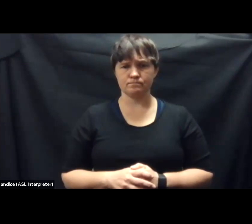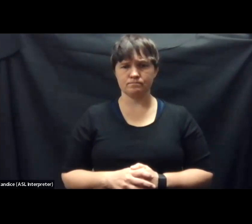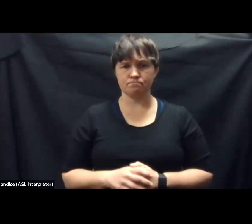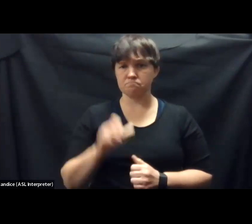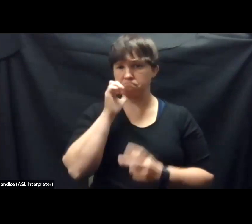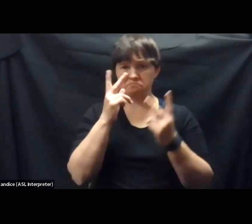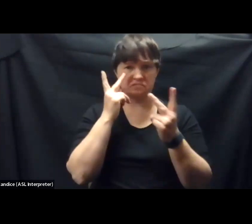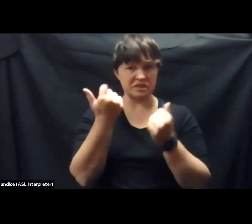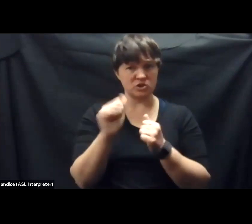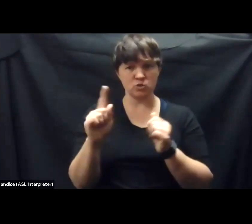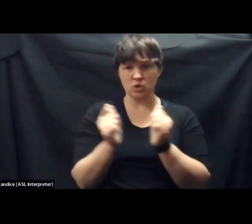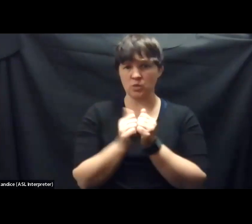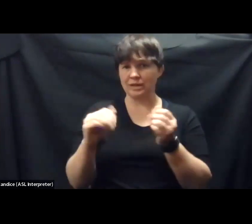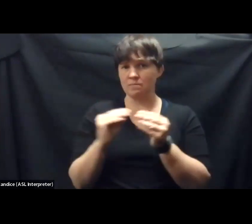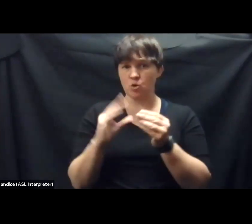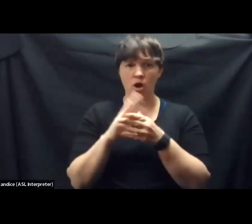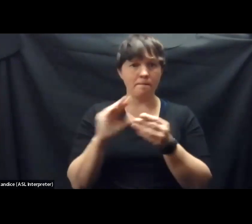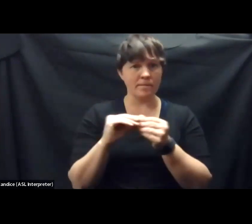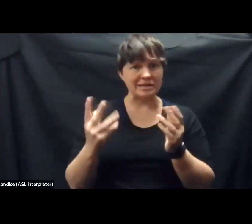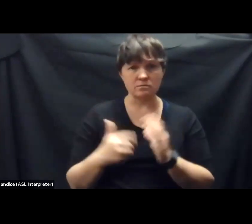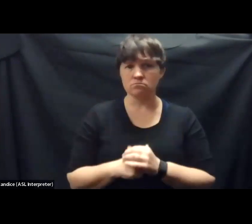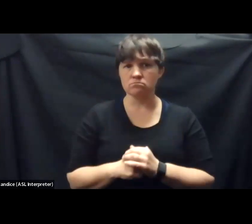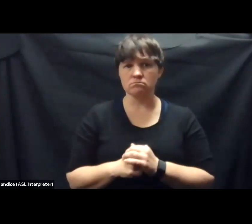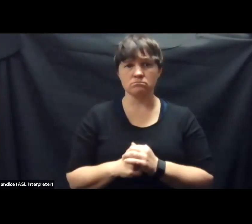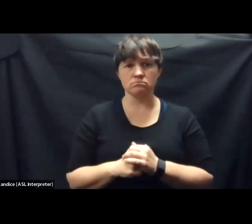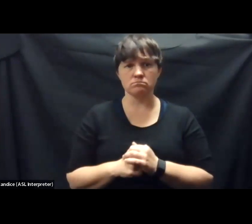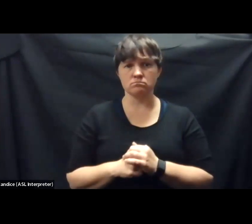Not seeing anyone with any other comments.